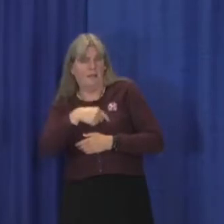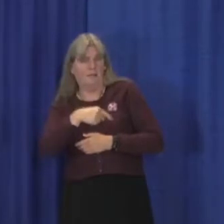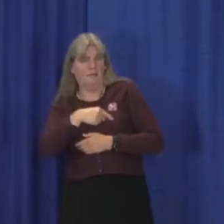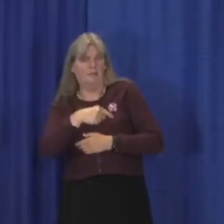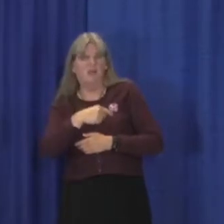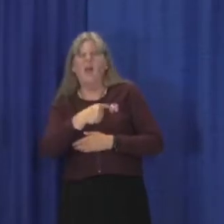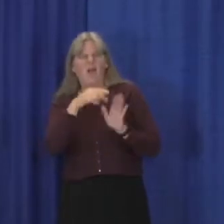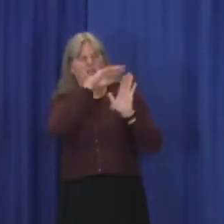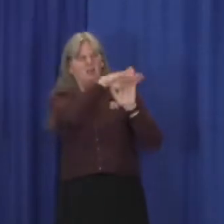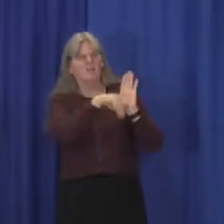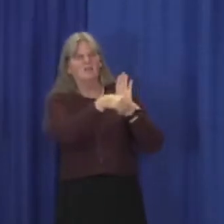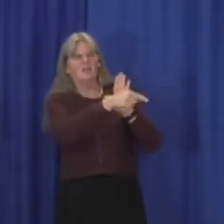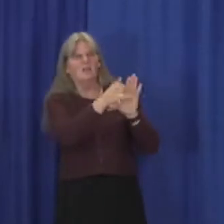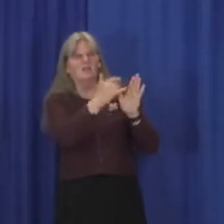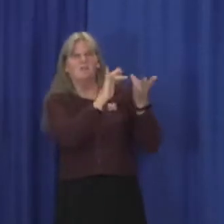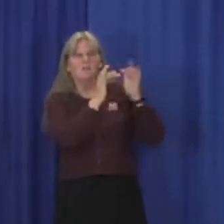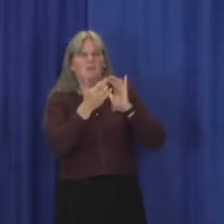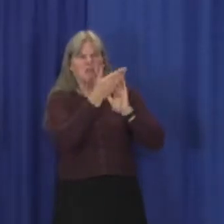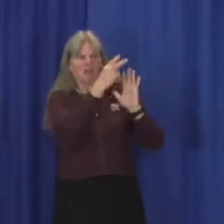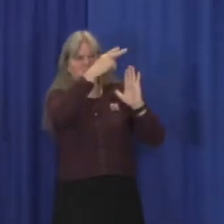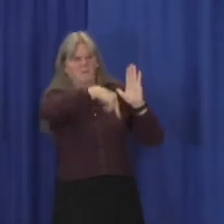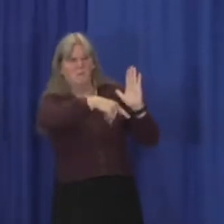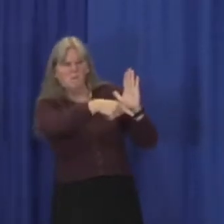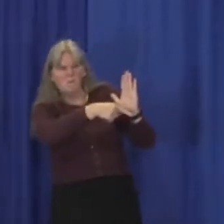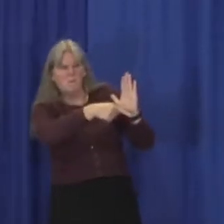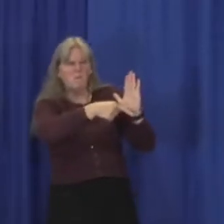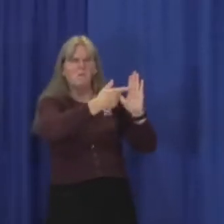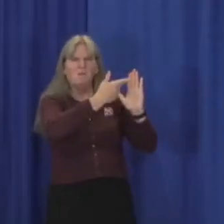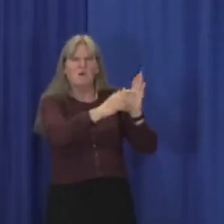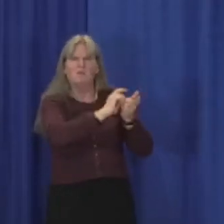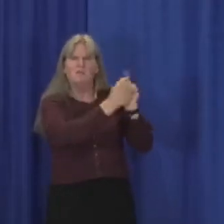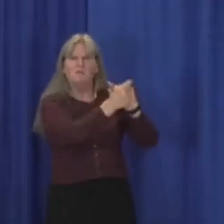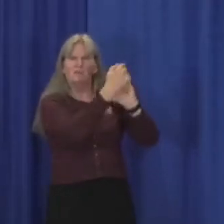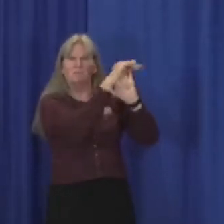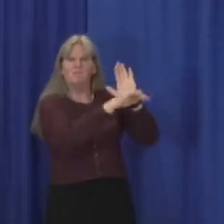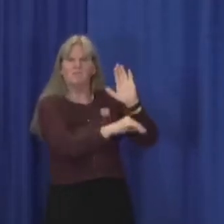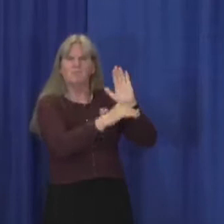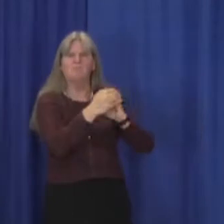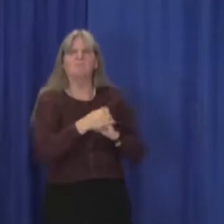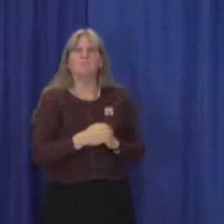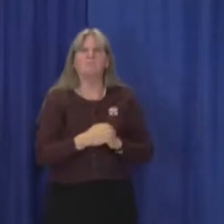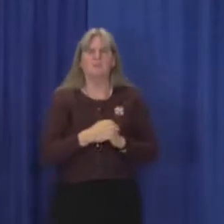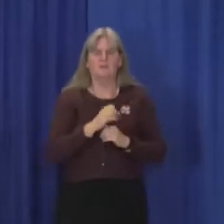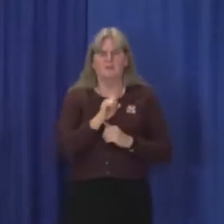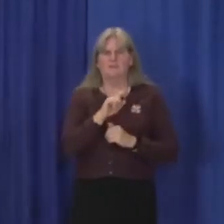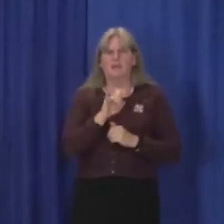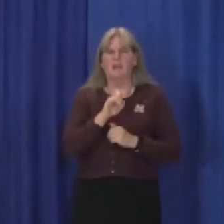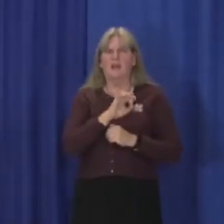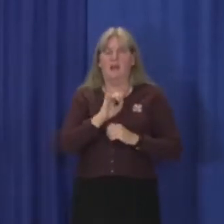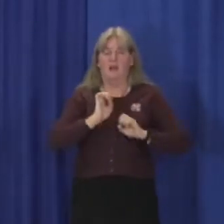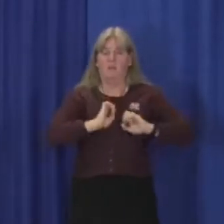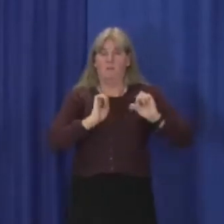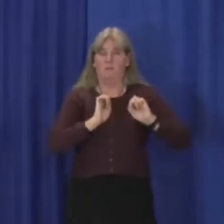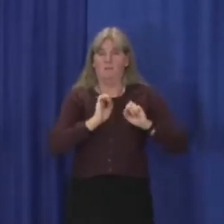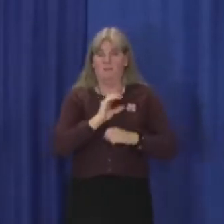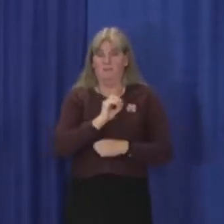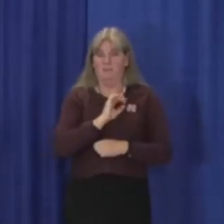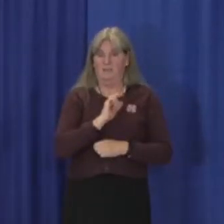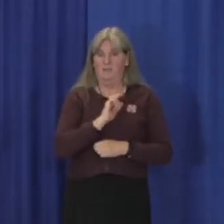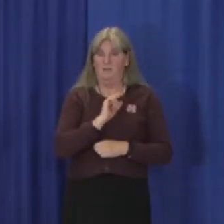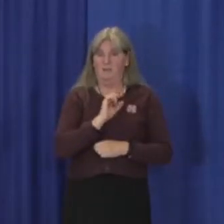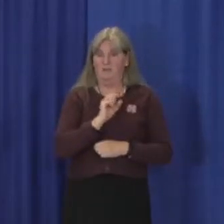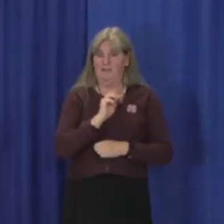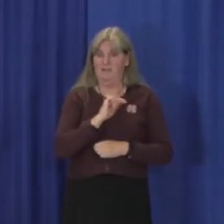They're all listed there. Now, as we move on from the state of emergency, the civil state of emergency, we